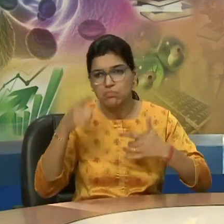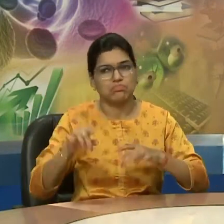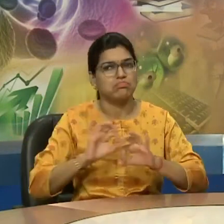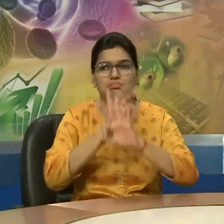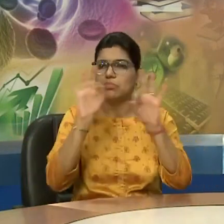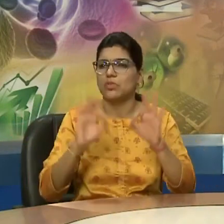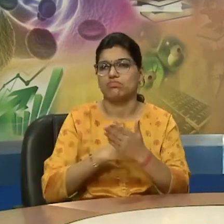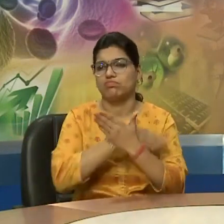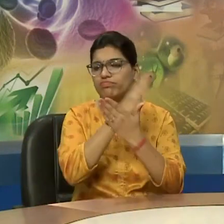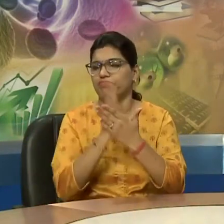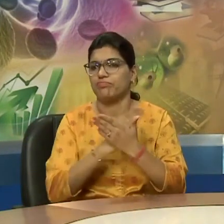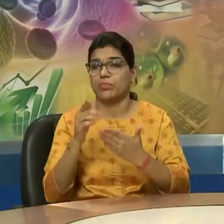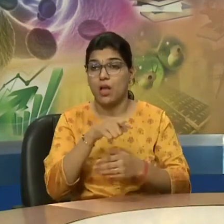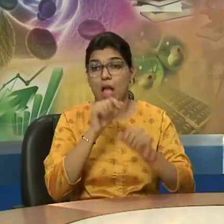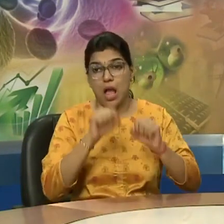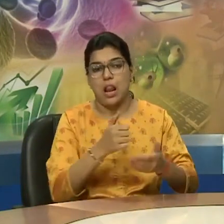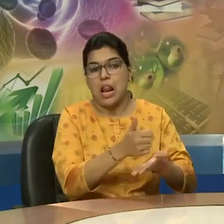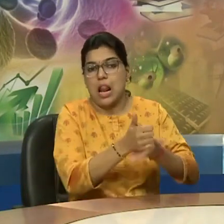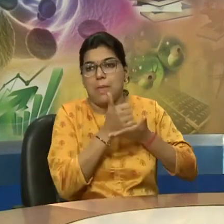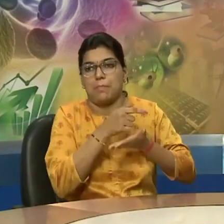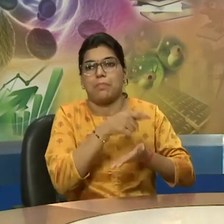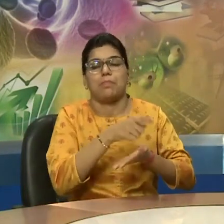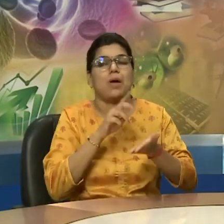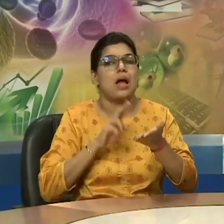cure all the elements.